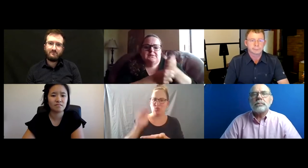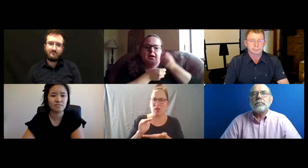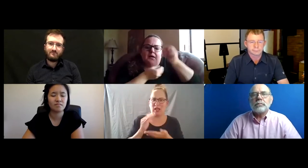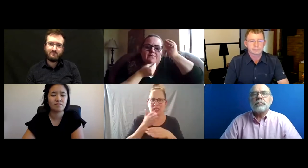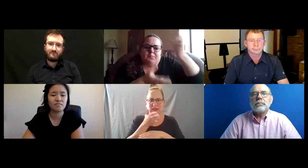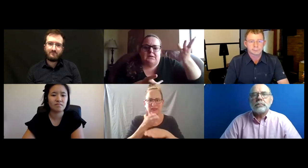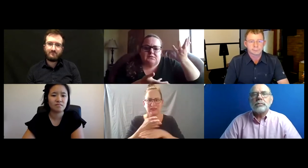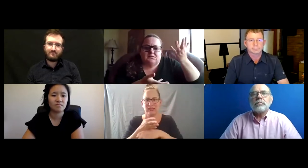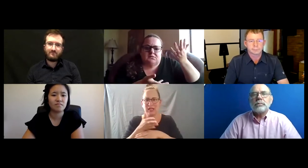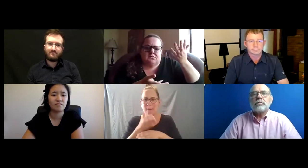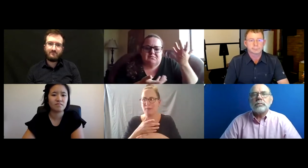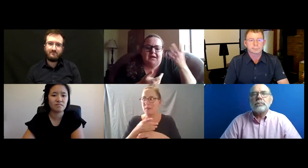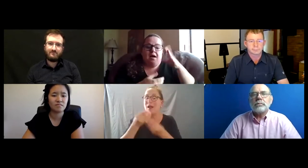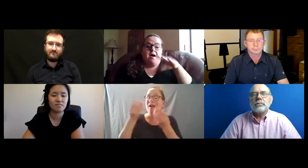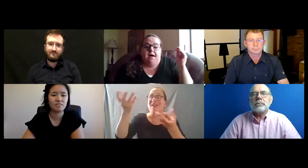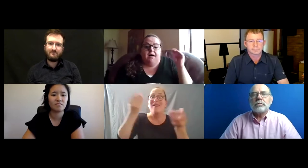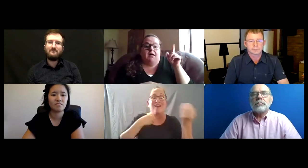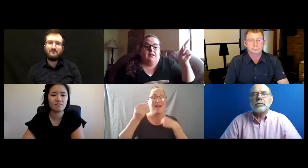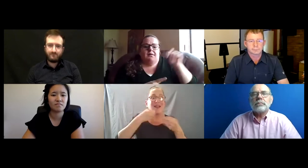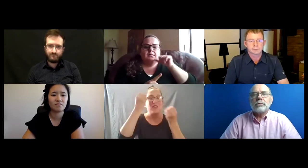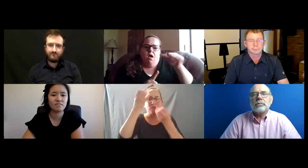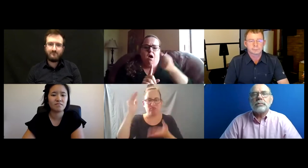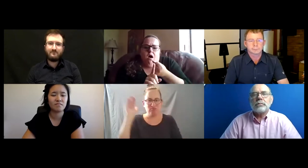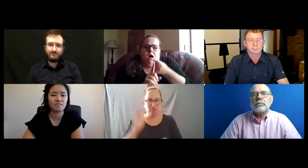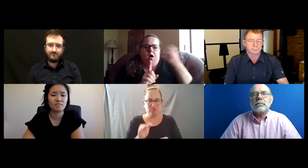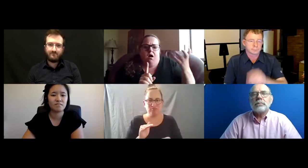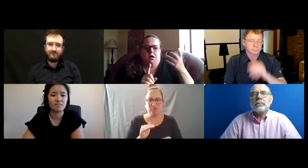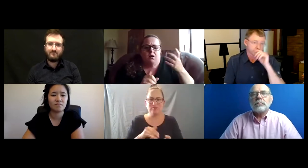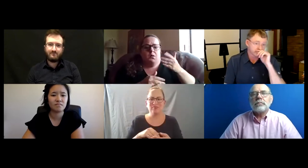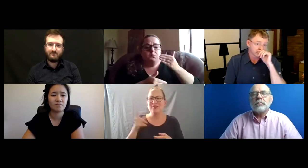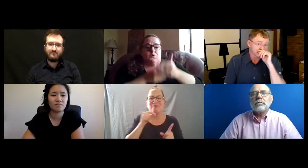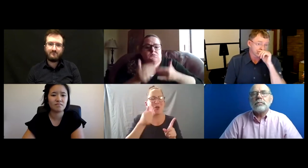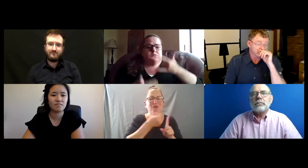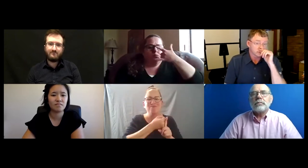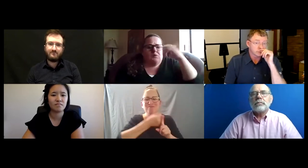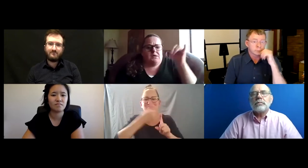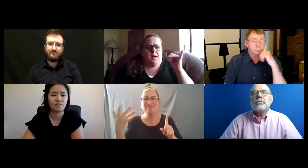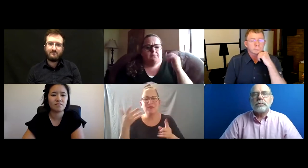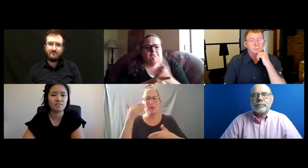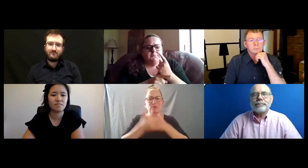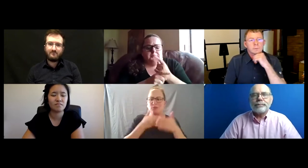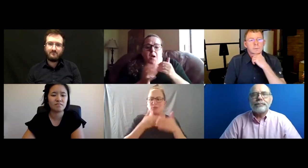hard of hearing individuals aren't sure how to fill these out and they don't know where to get this information.